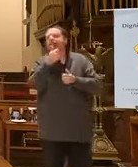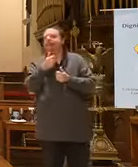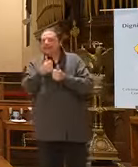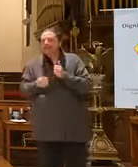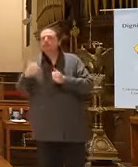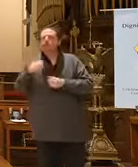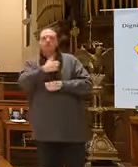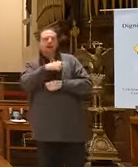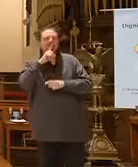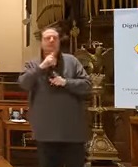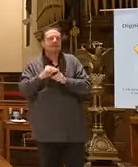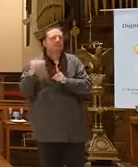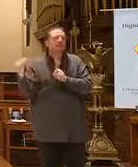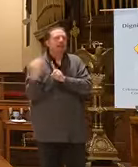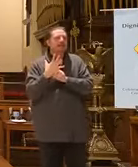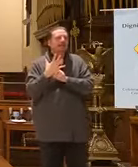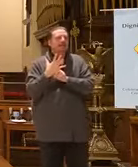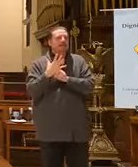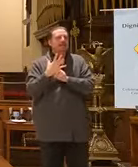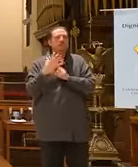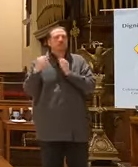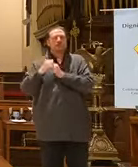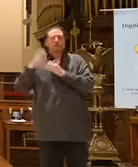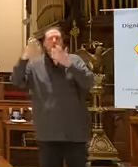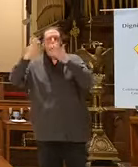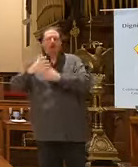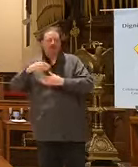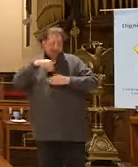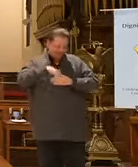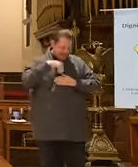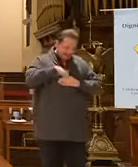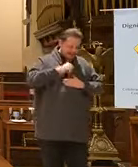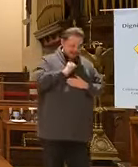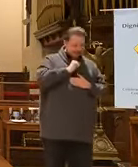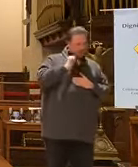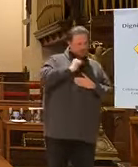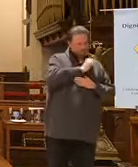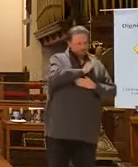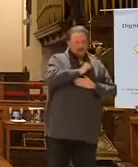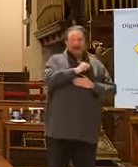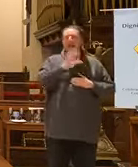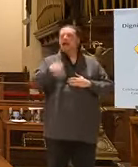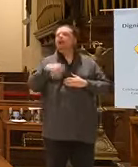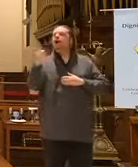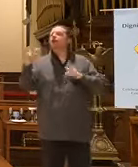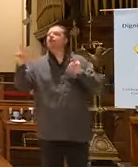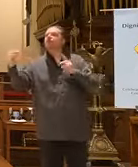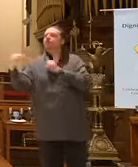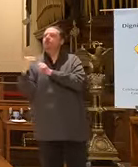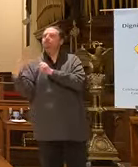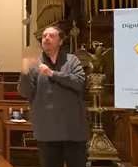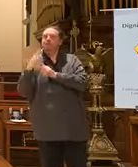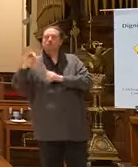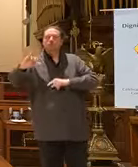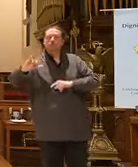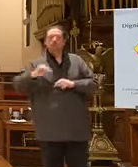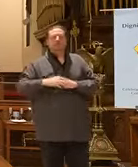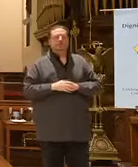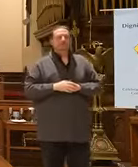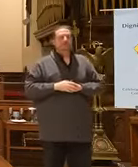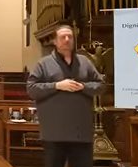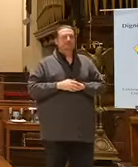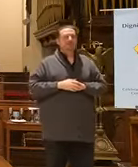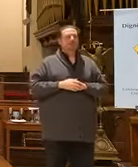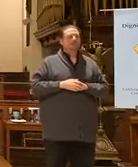is affected by the darkness within ourselves and others and in the world around us.